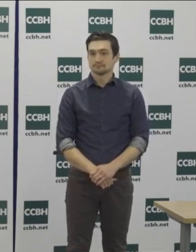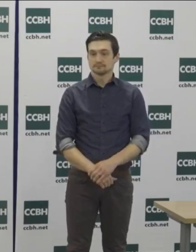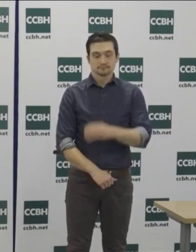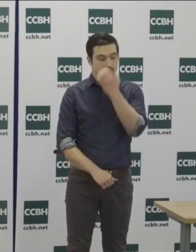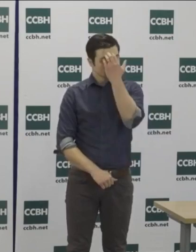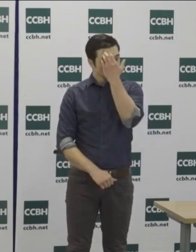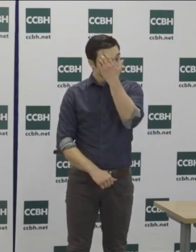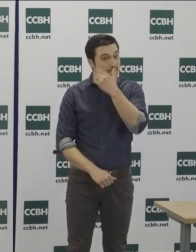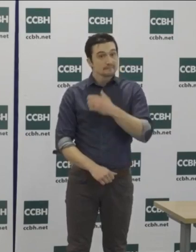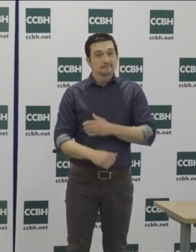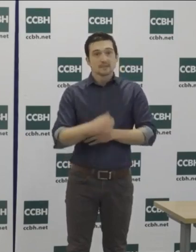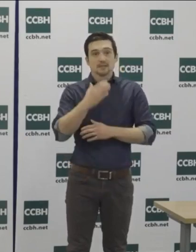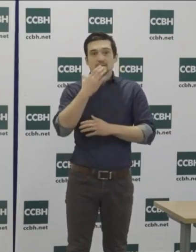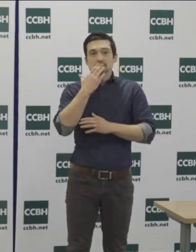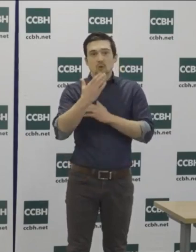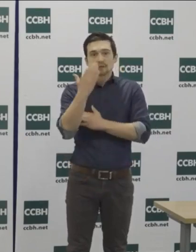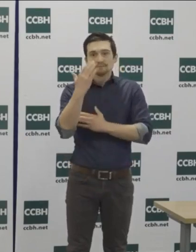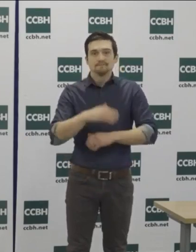Good morning.